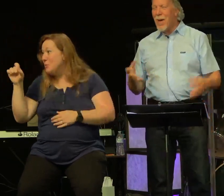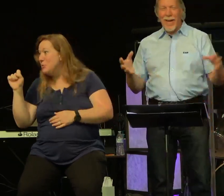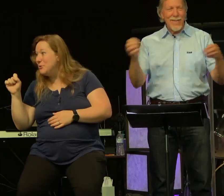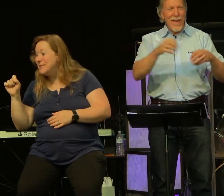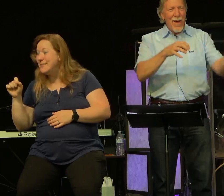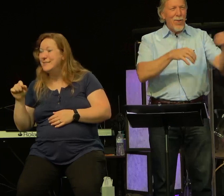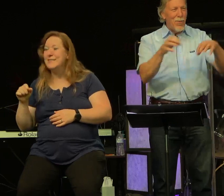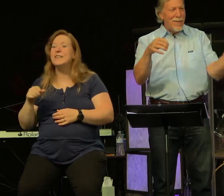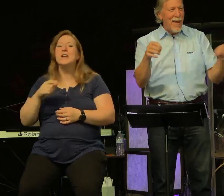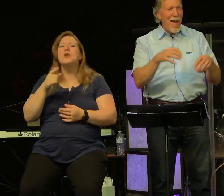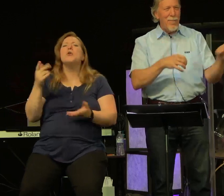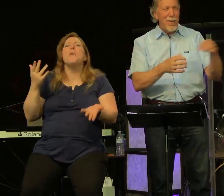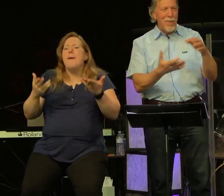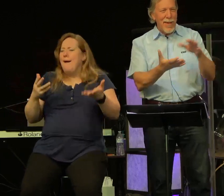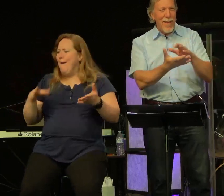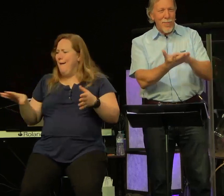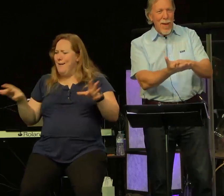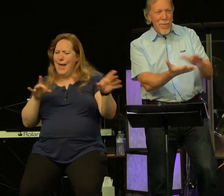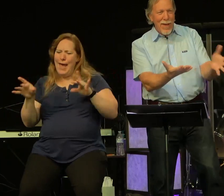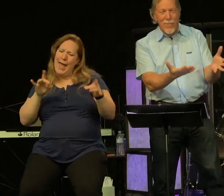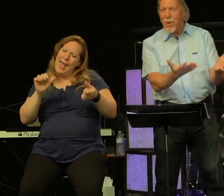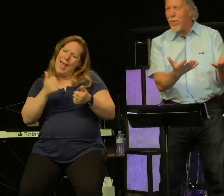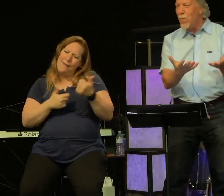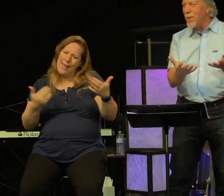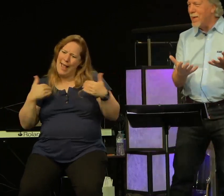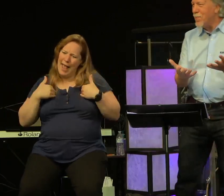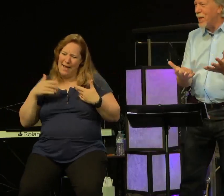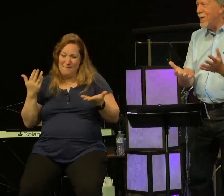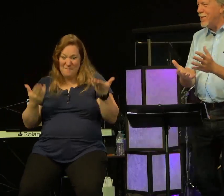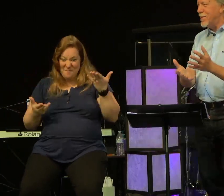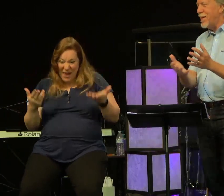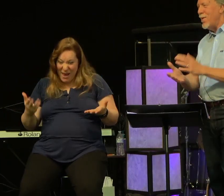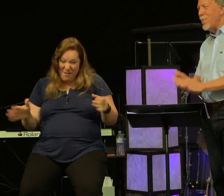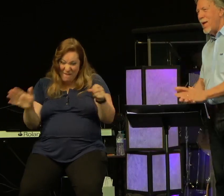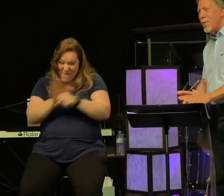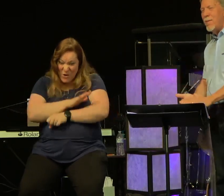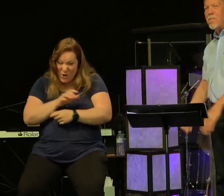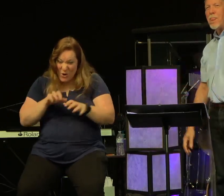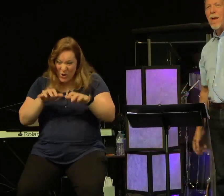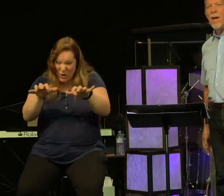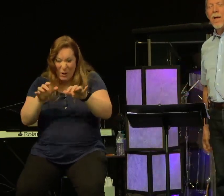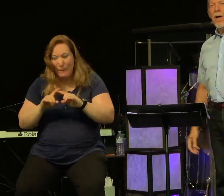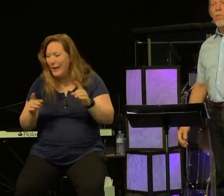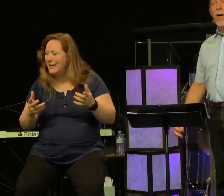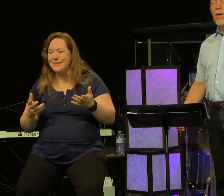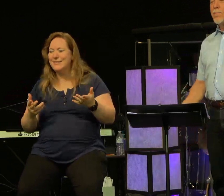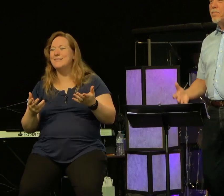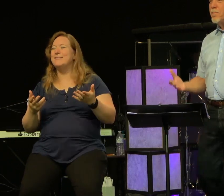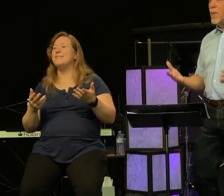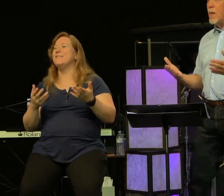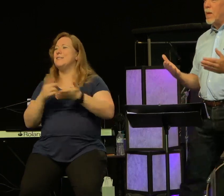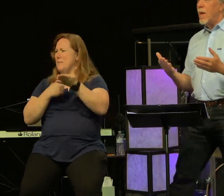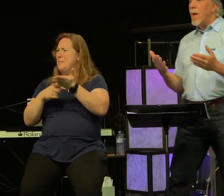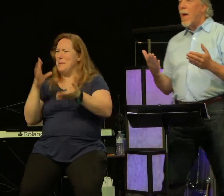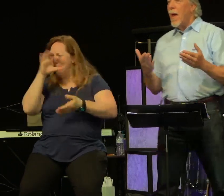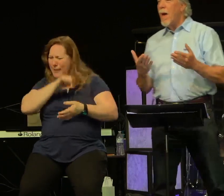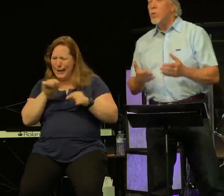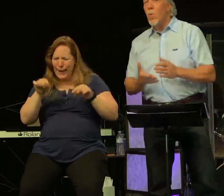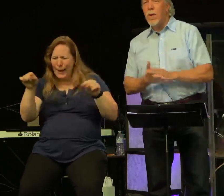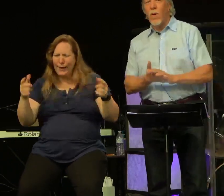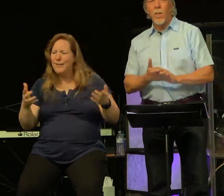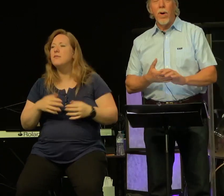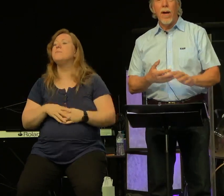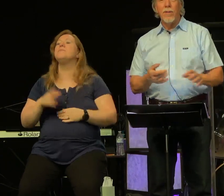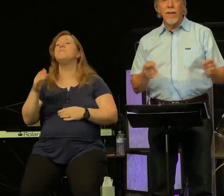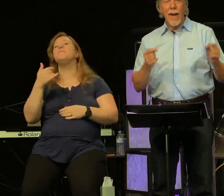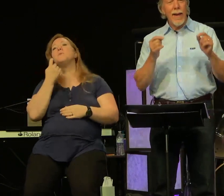you might could take all the ones you have, put them together, maybe come up with one complete set, maybe. Well, I was